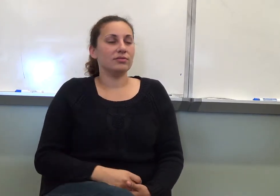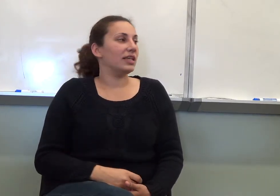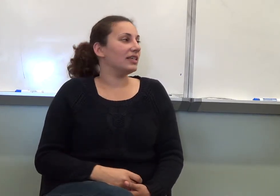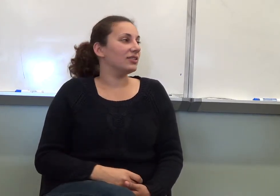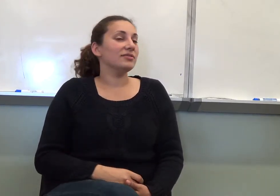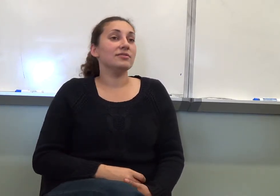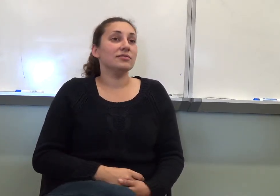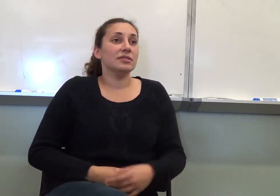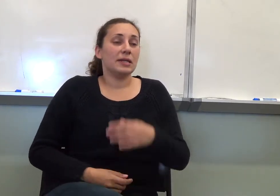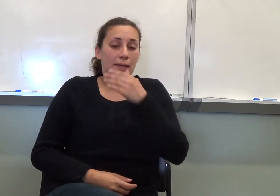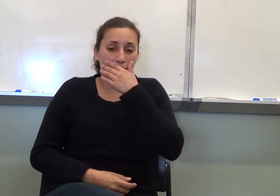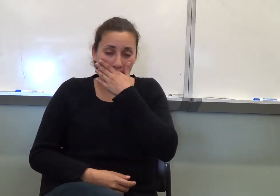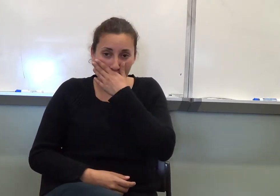Thank you.